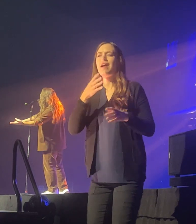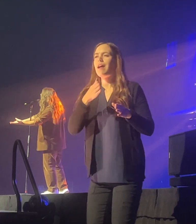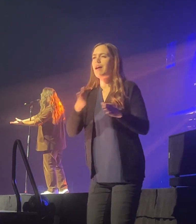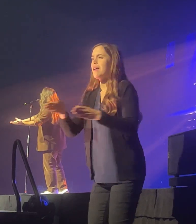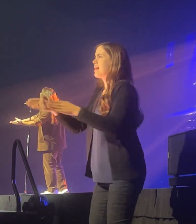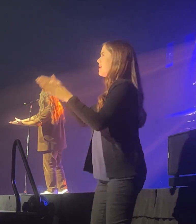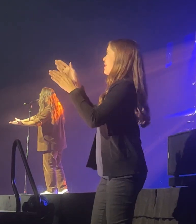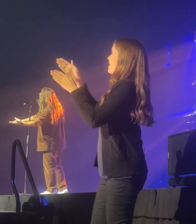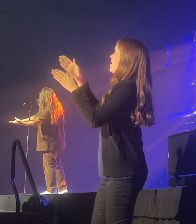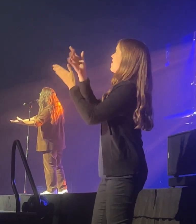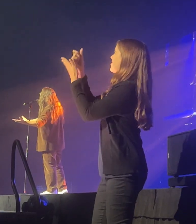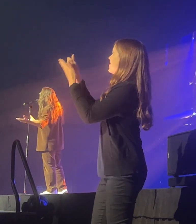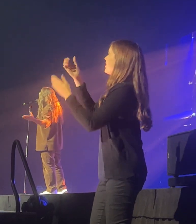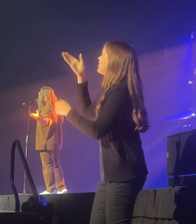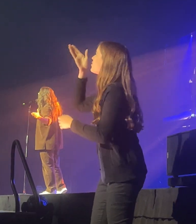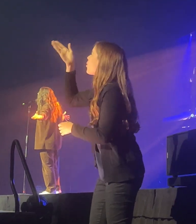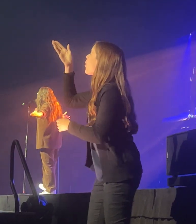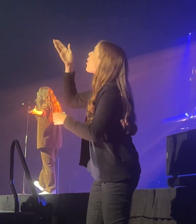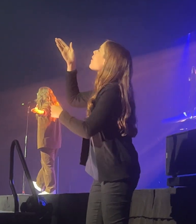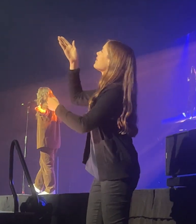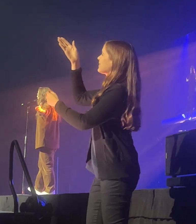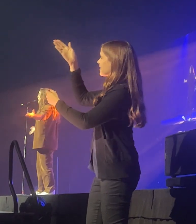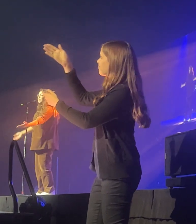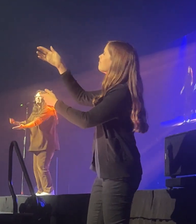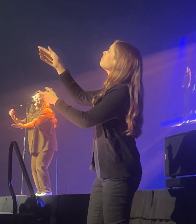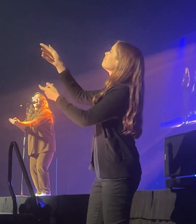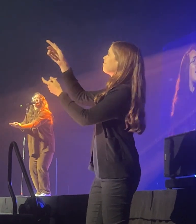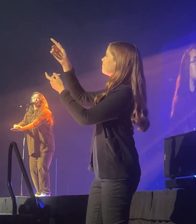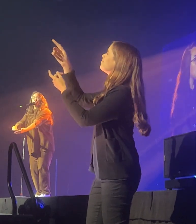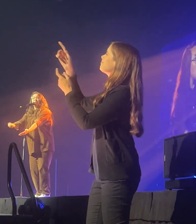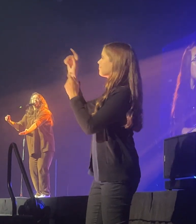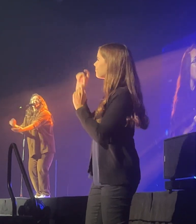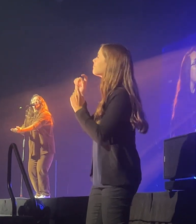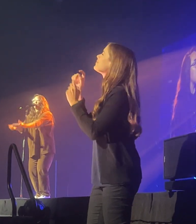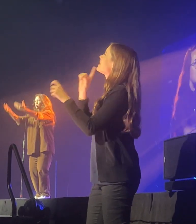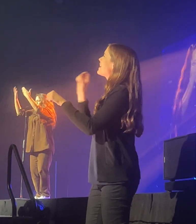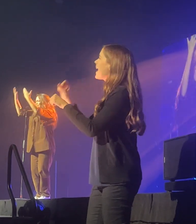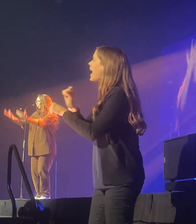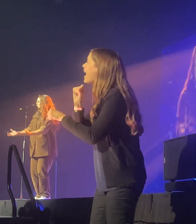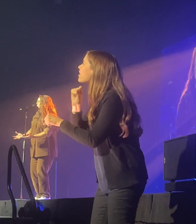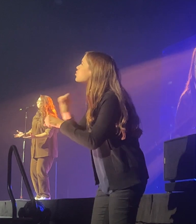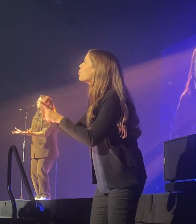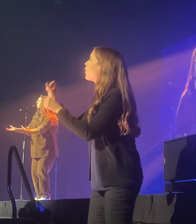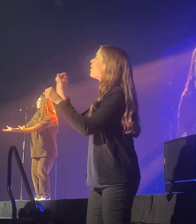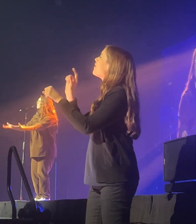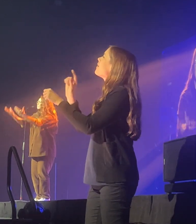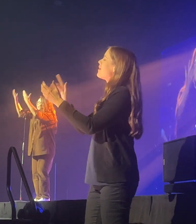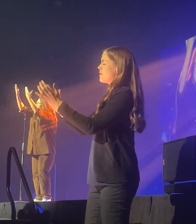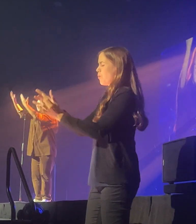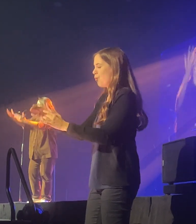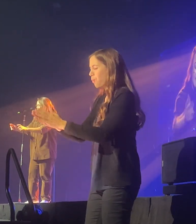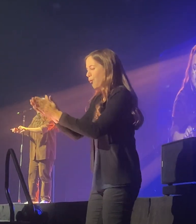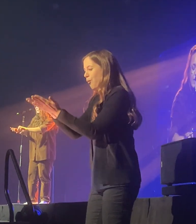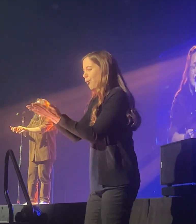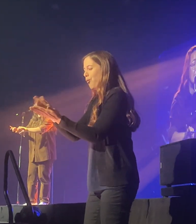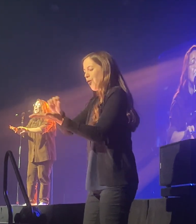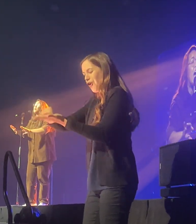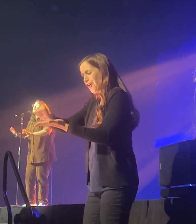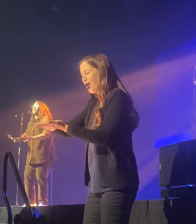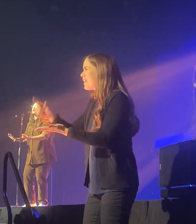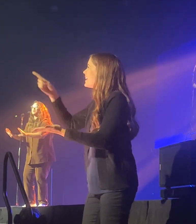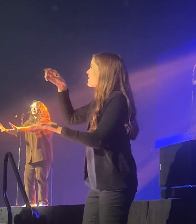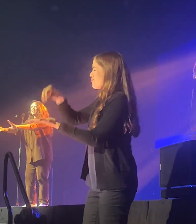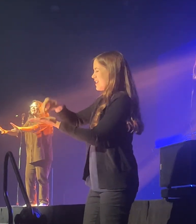source, not the people I've allowed to represent God to me, but the actual, literal, tangible words that he has written